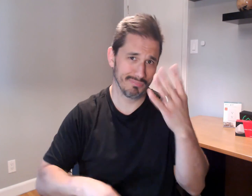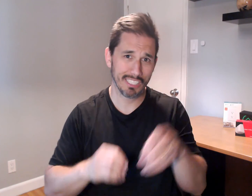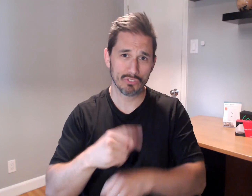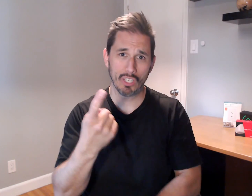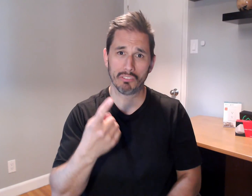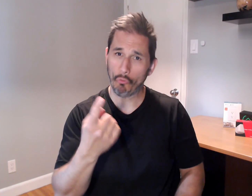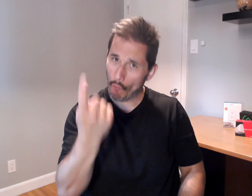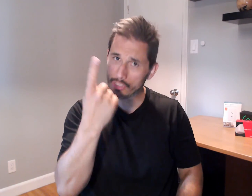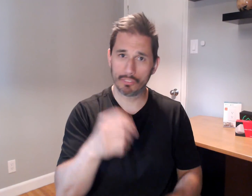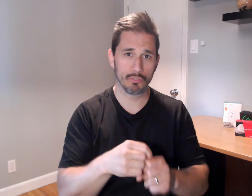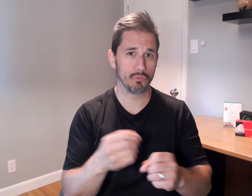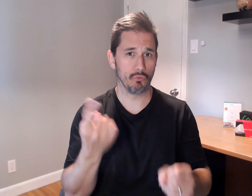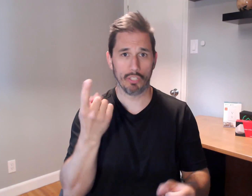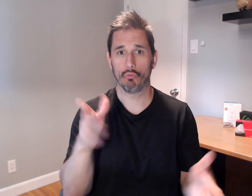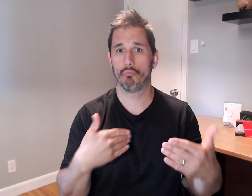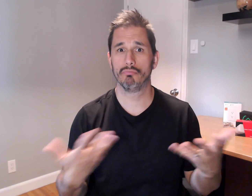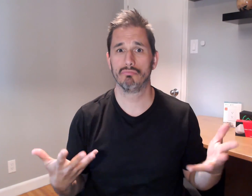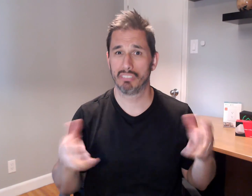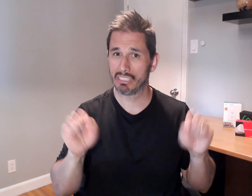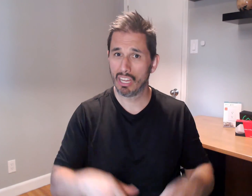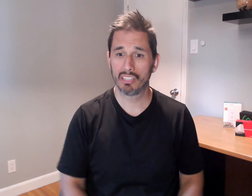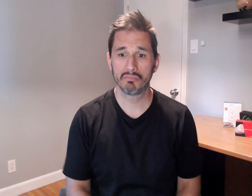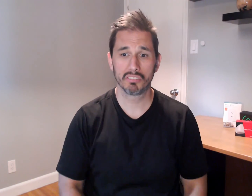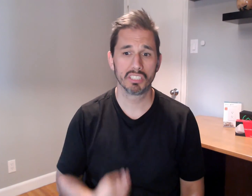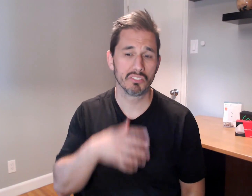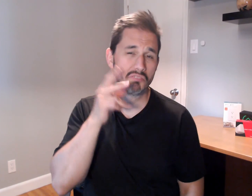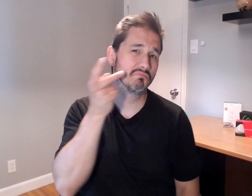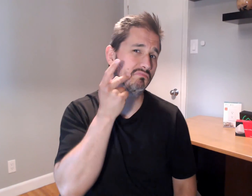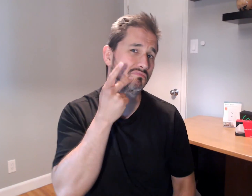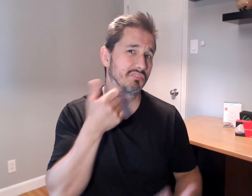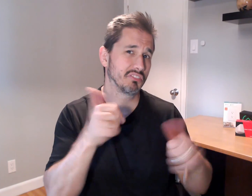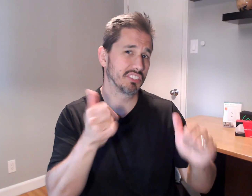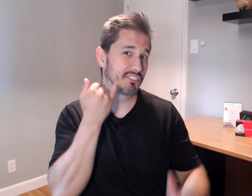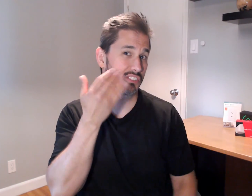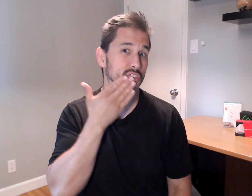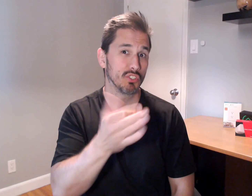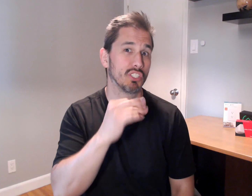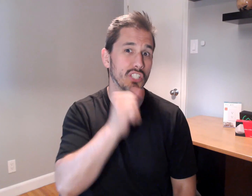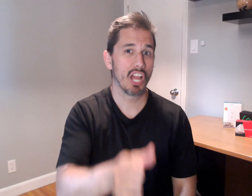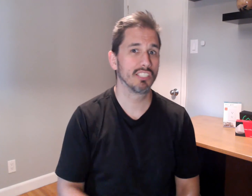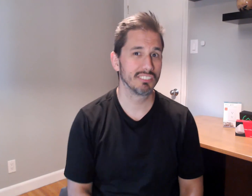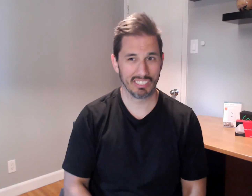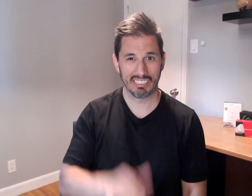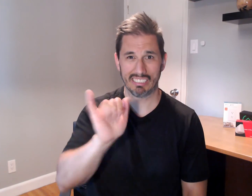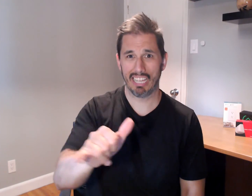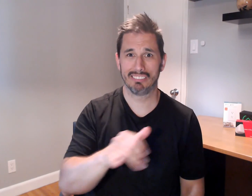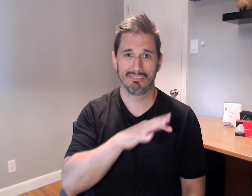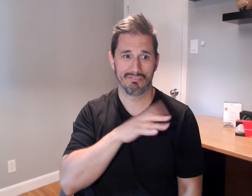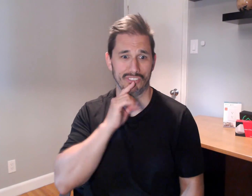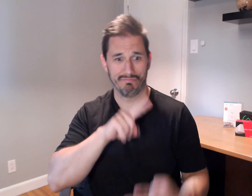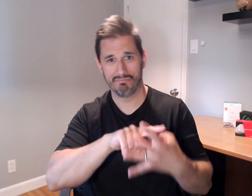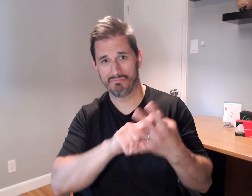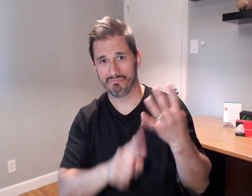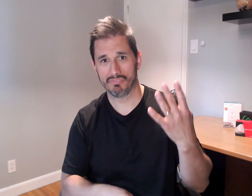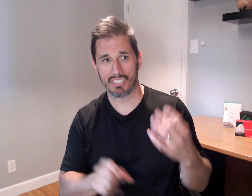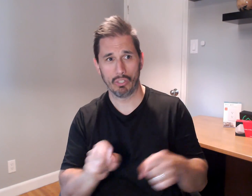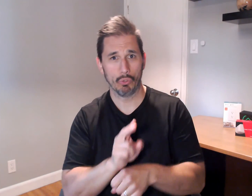enough, I want that sensor to be hooked up to my fan to turn off to lower the humidity. That's how I'm going to test it to see if this works or